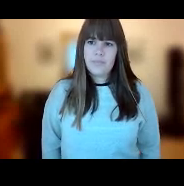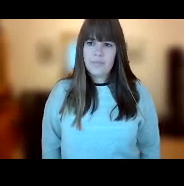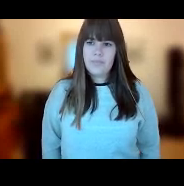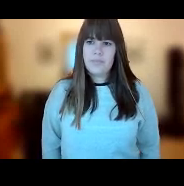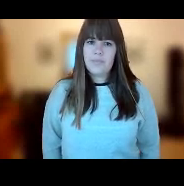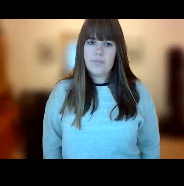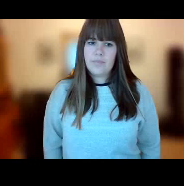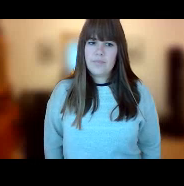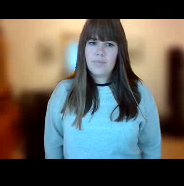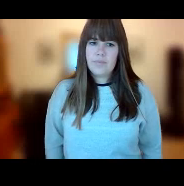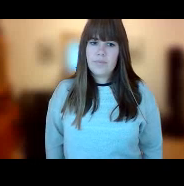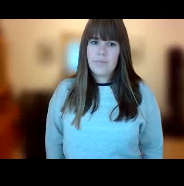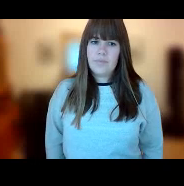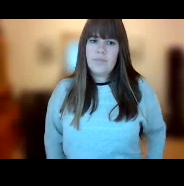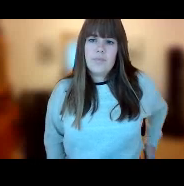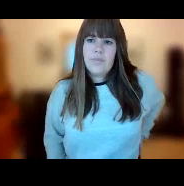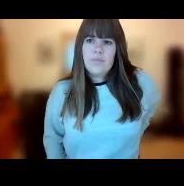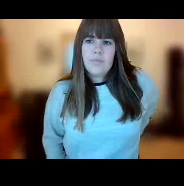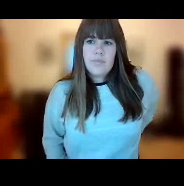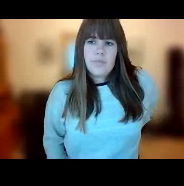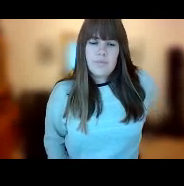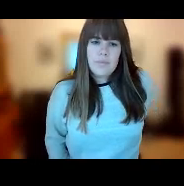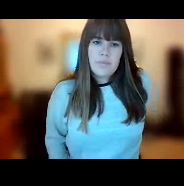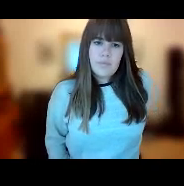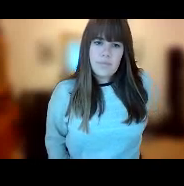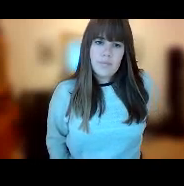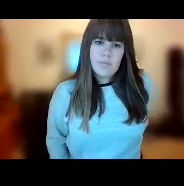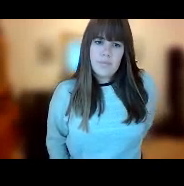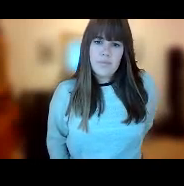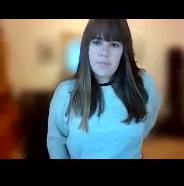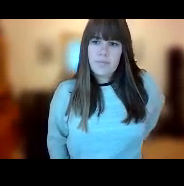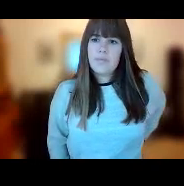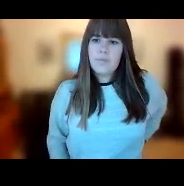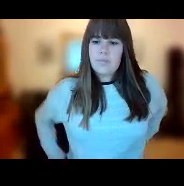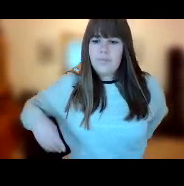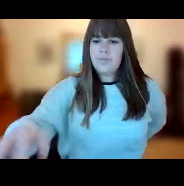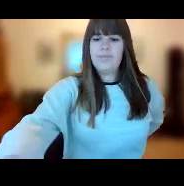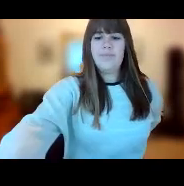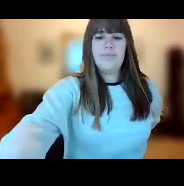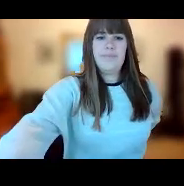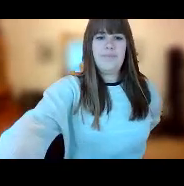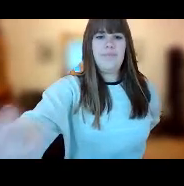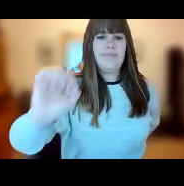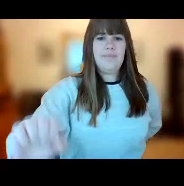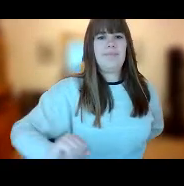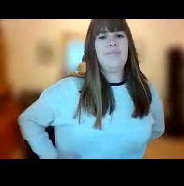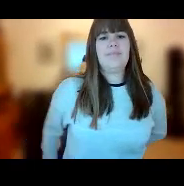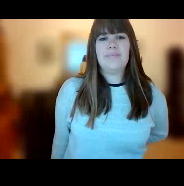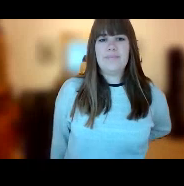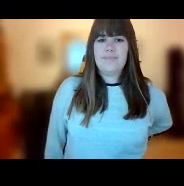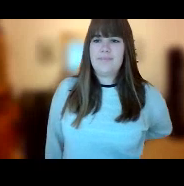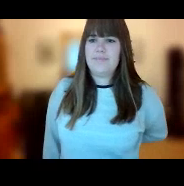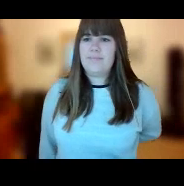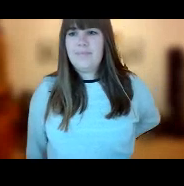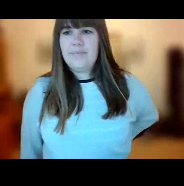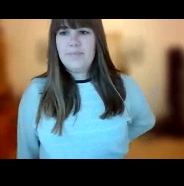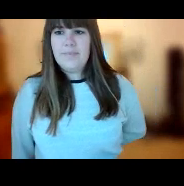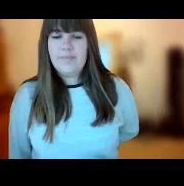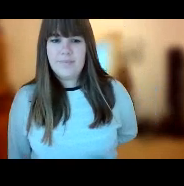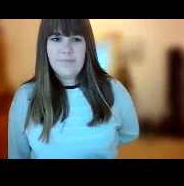as well as the online series, there's 3 elements to the work. So Georgia, next slide, please. Everything starts